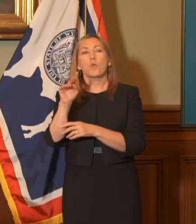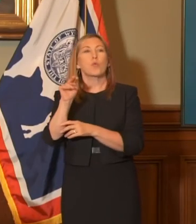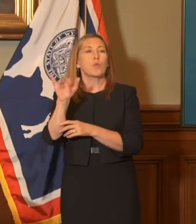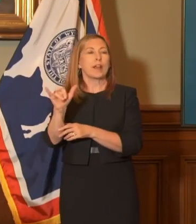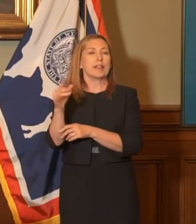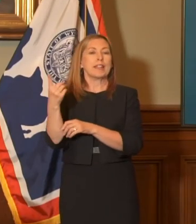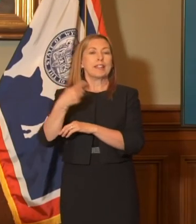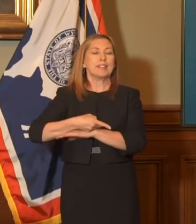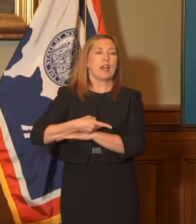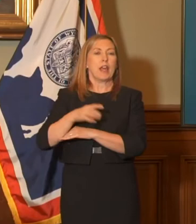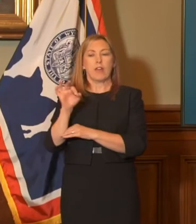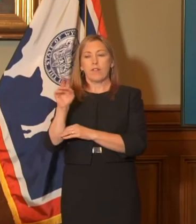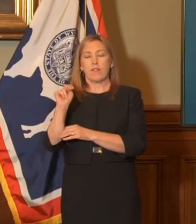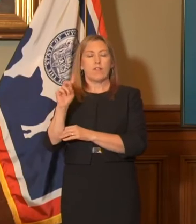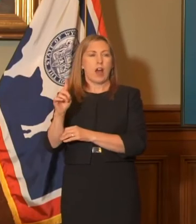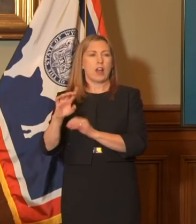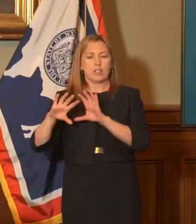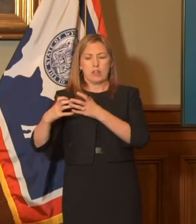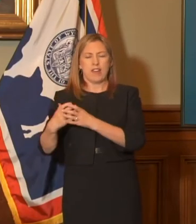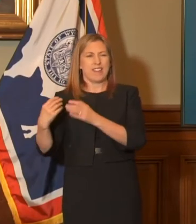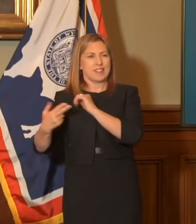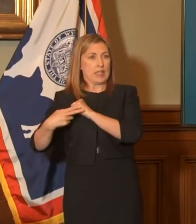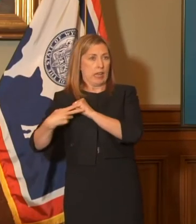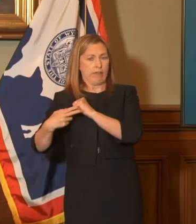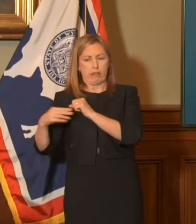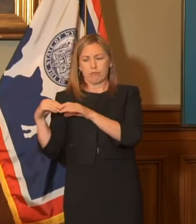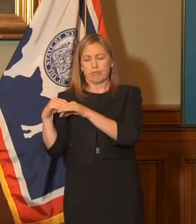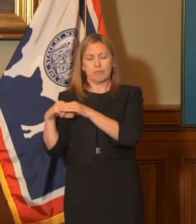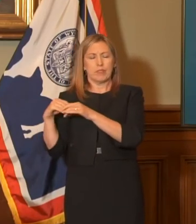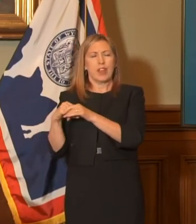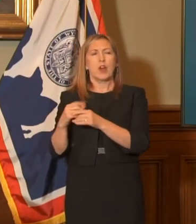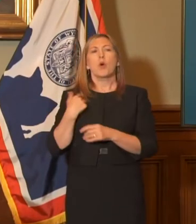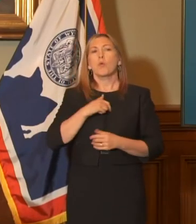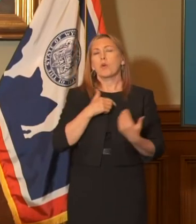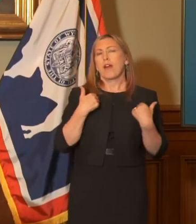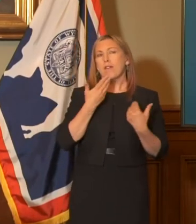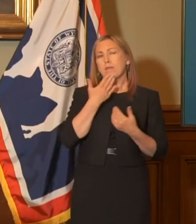to consider our options as a state better.